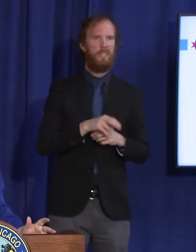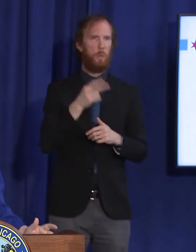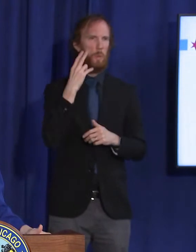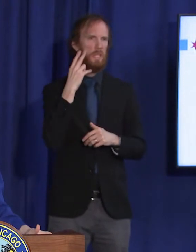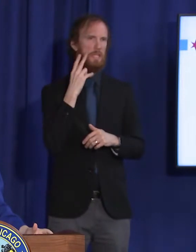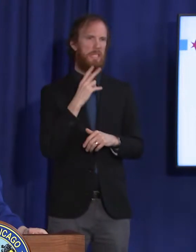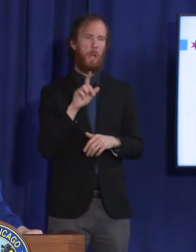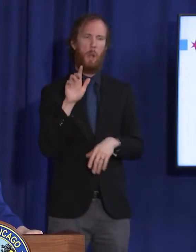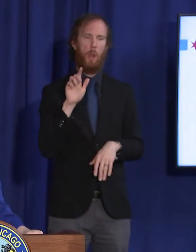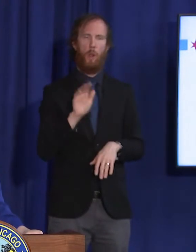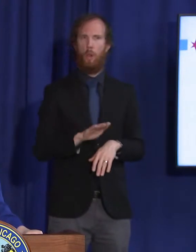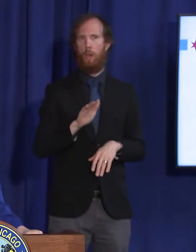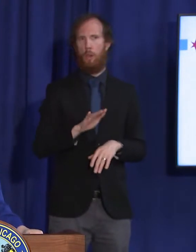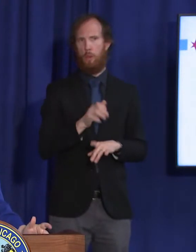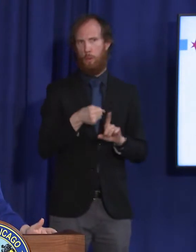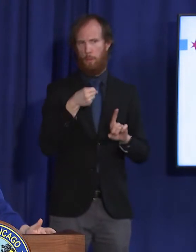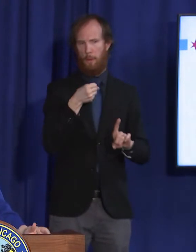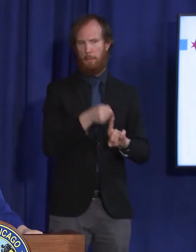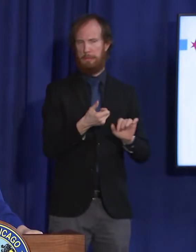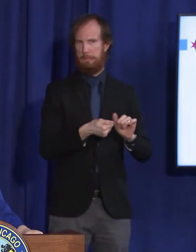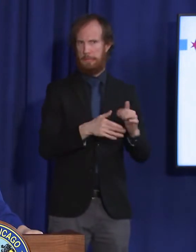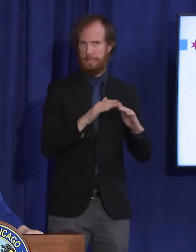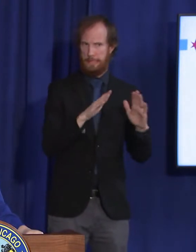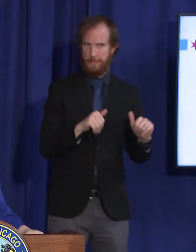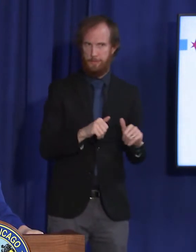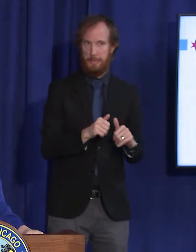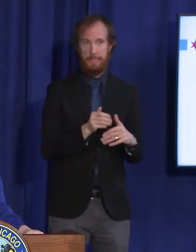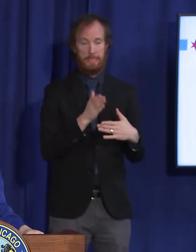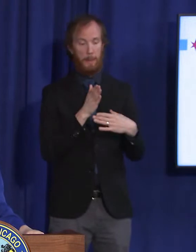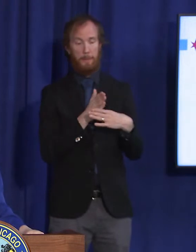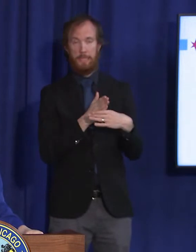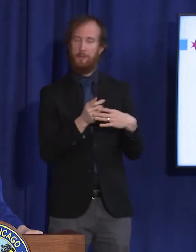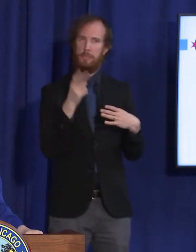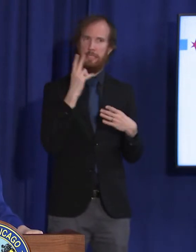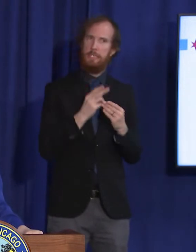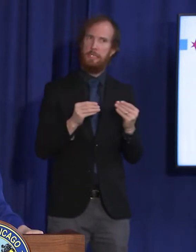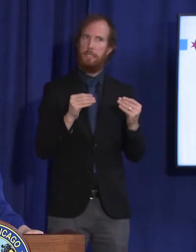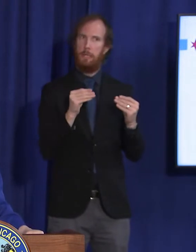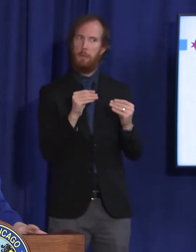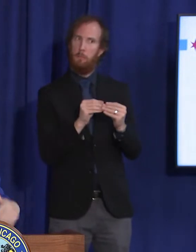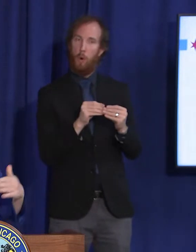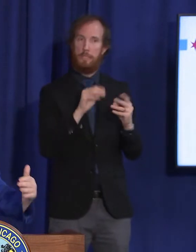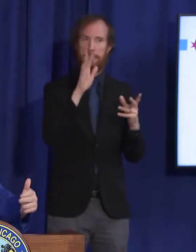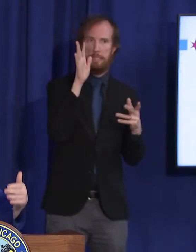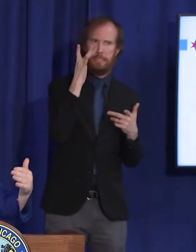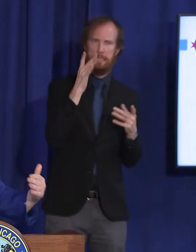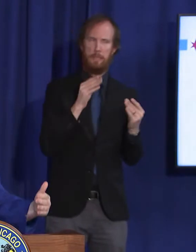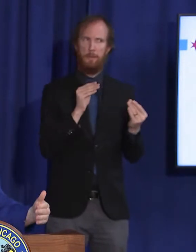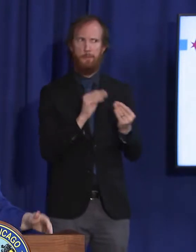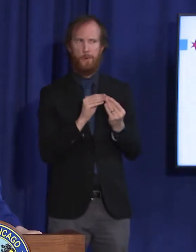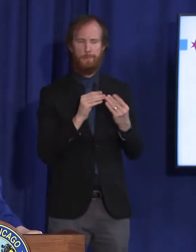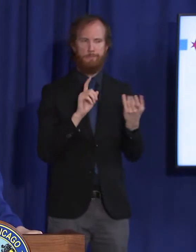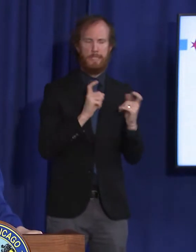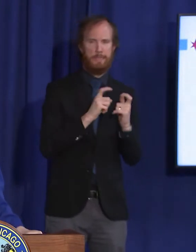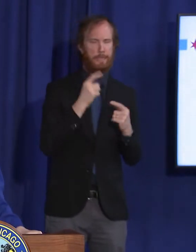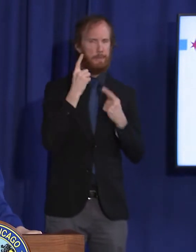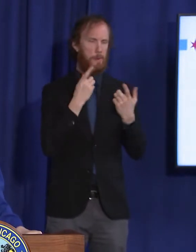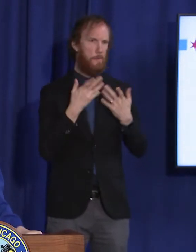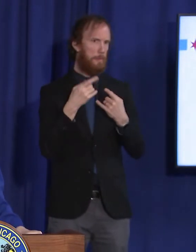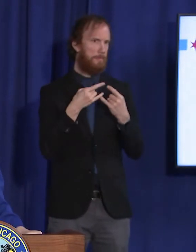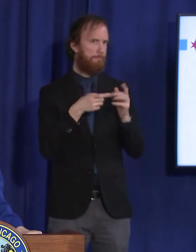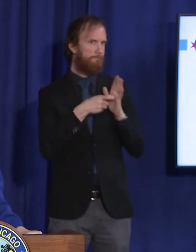on the system, low levels of illness. Medium, we're starting to see some more impact. We might be thinking about masks.